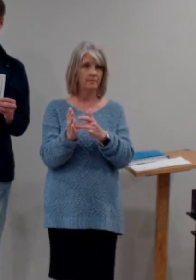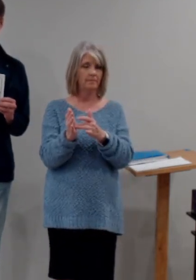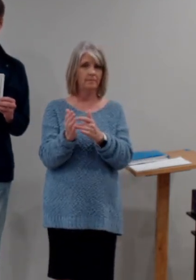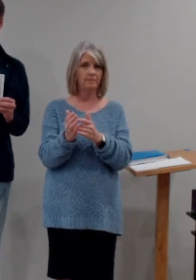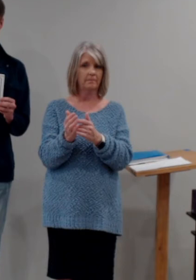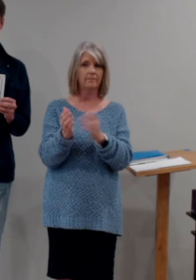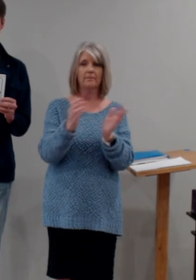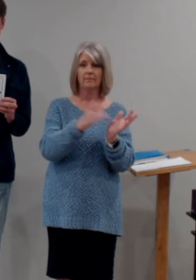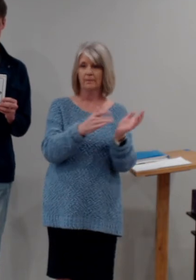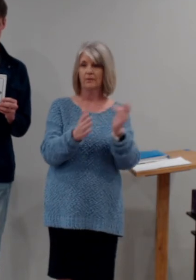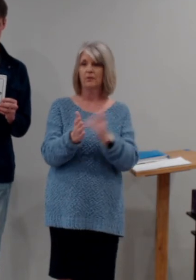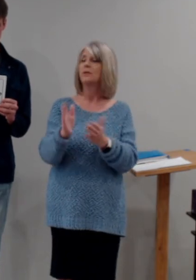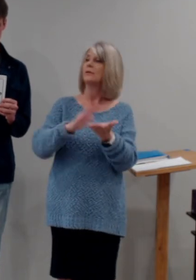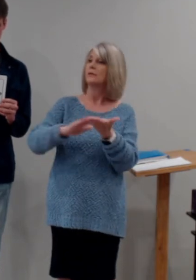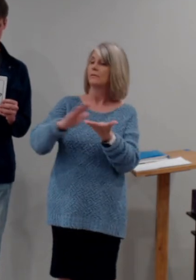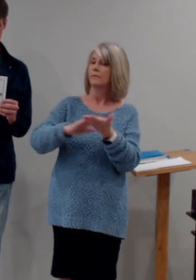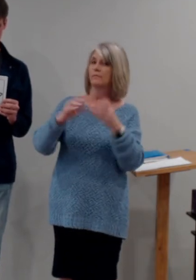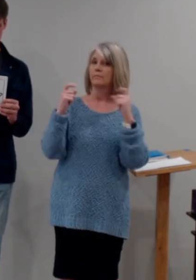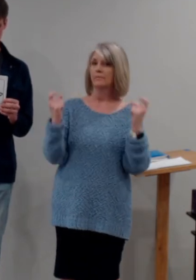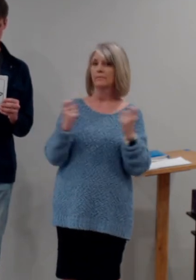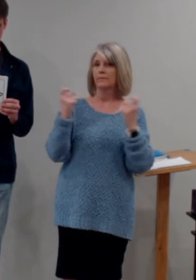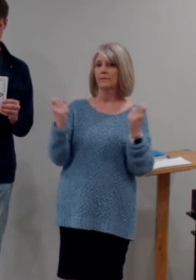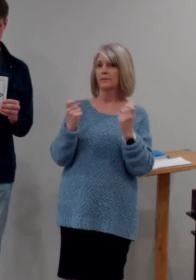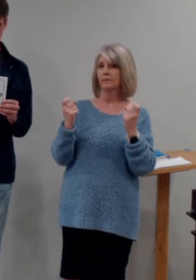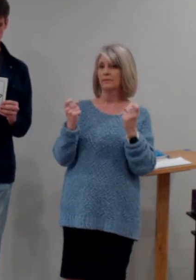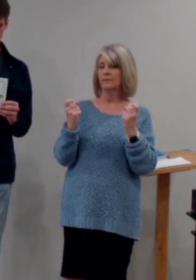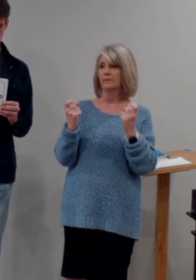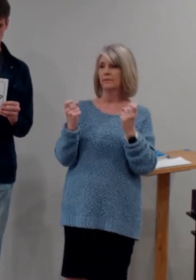Jesus forgive sin. Sin gone.